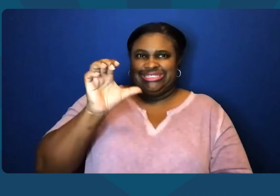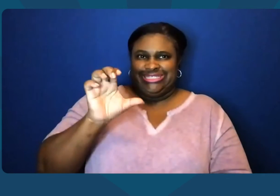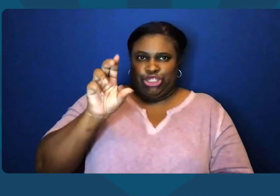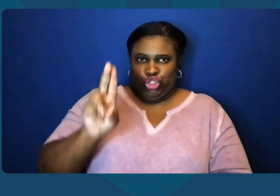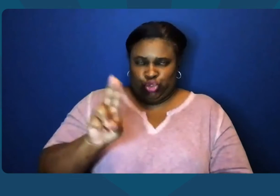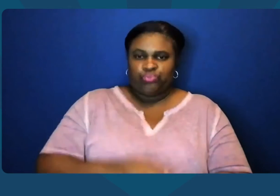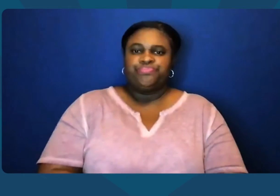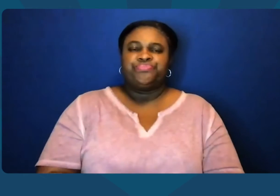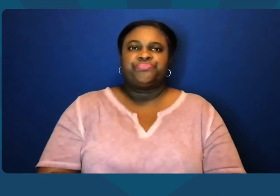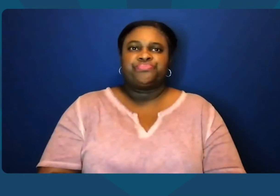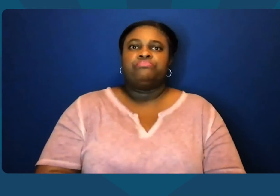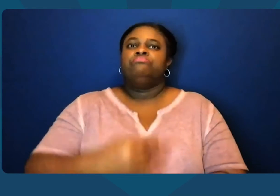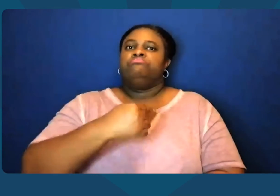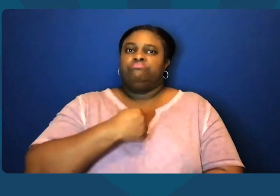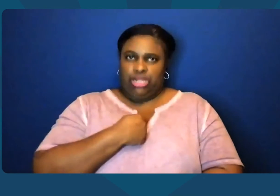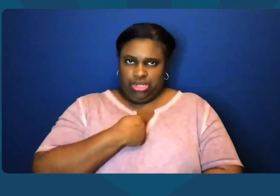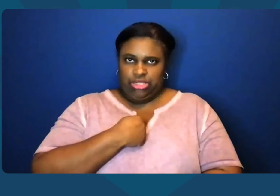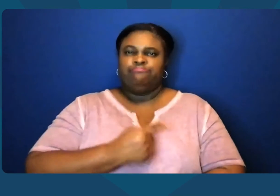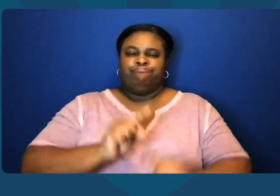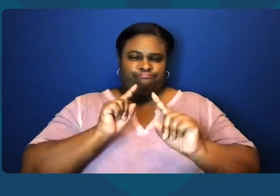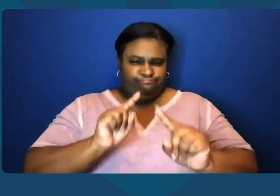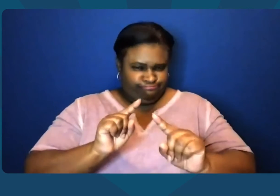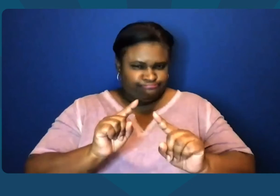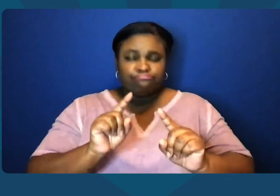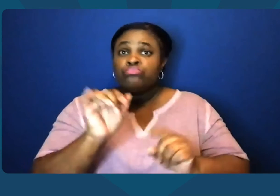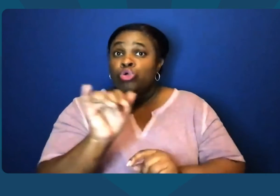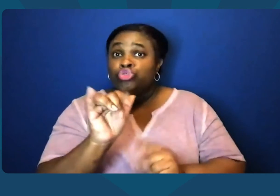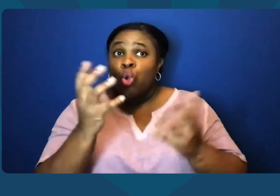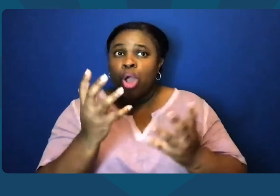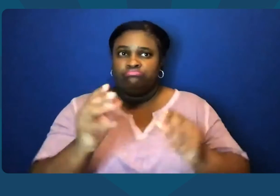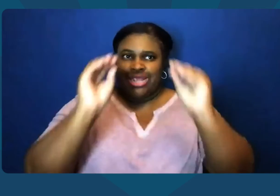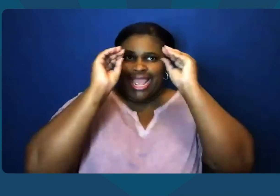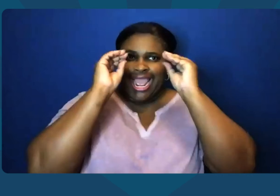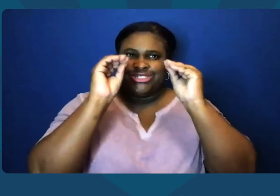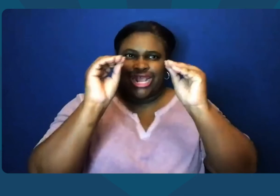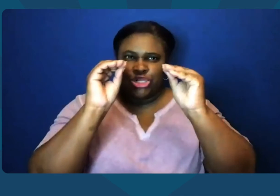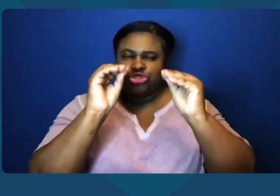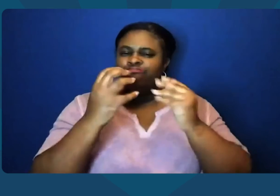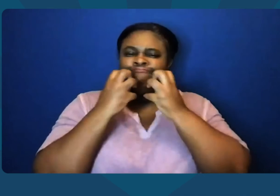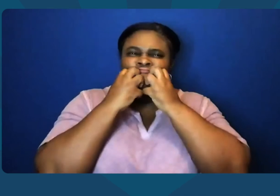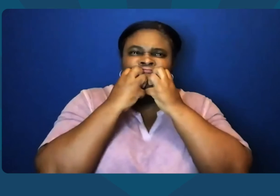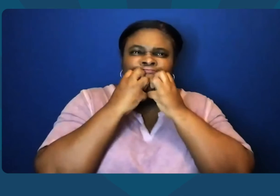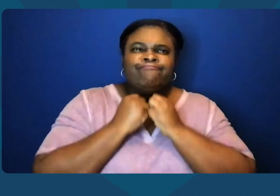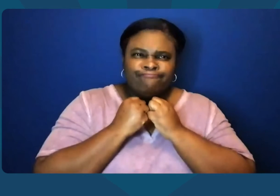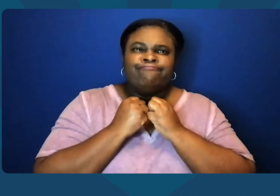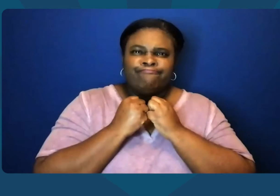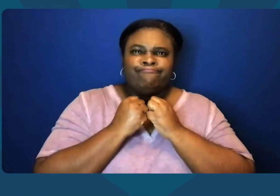GCU. In addition to education, I also value service.